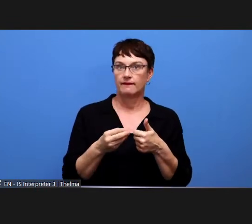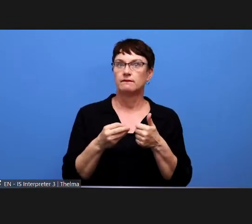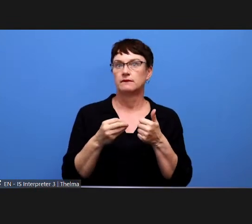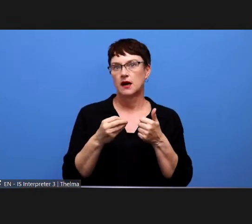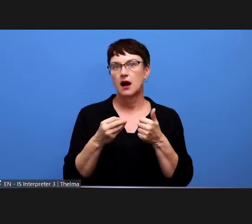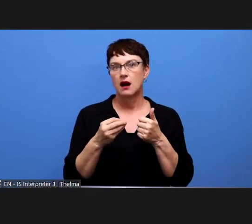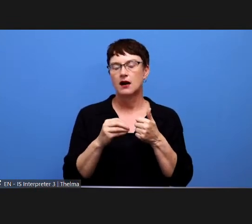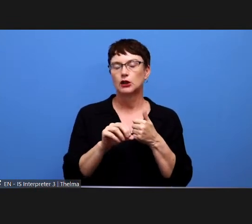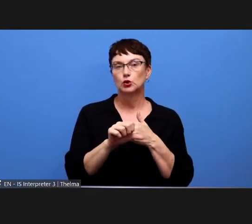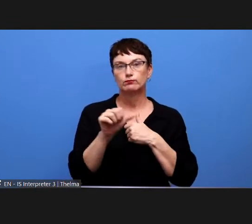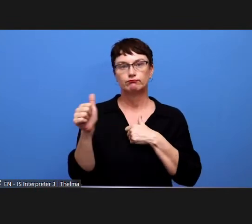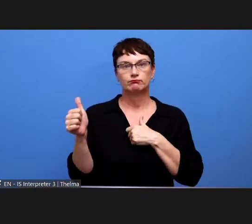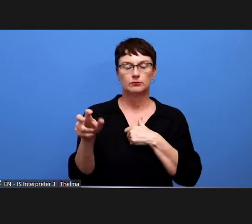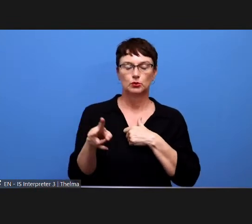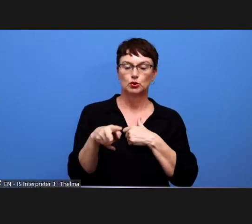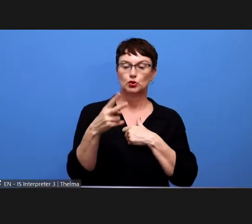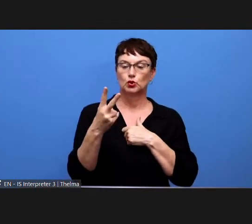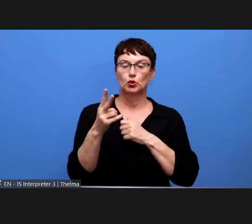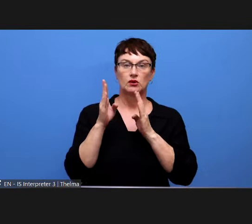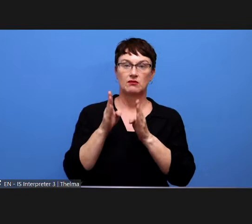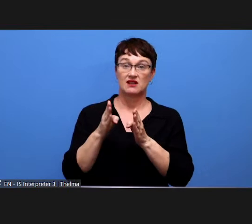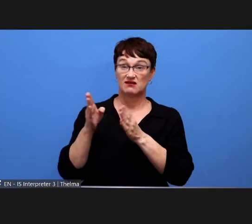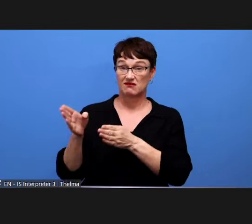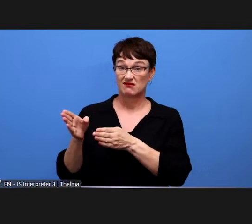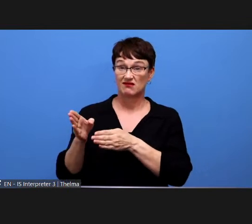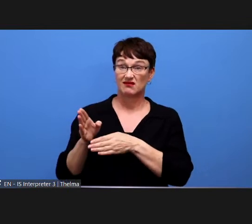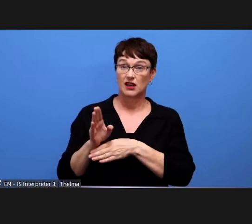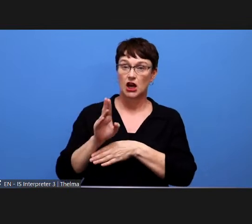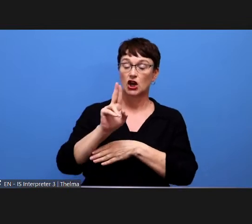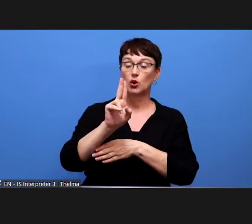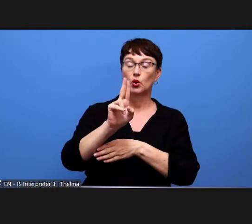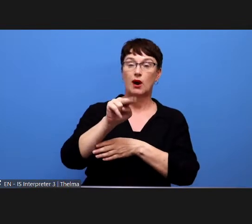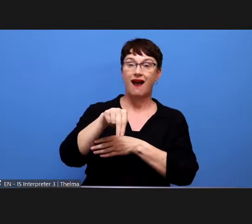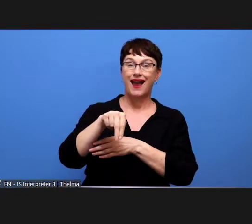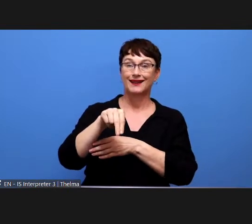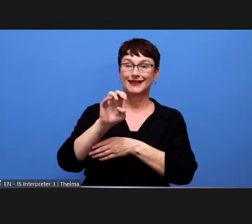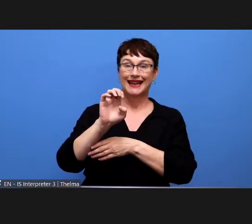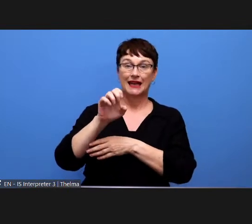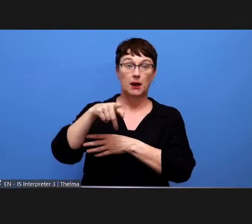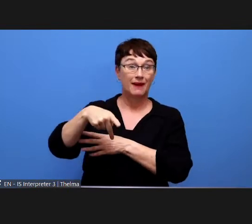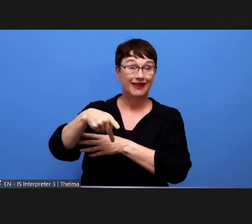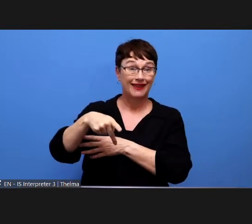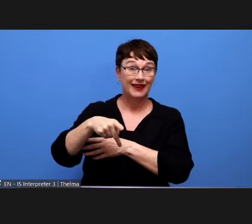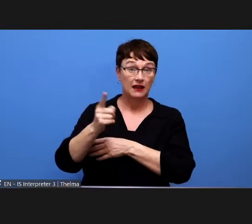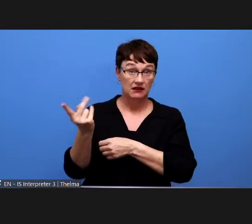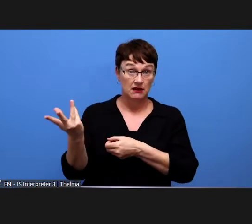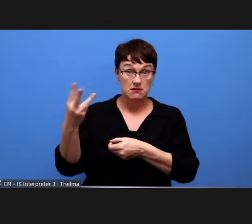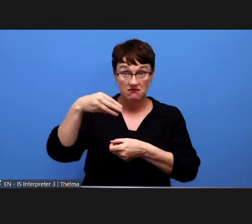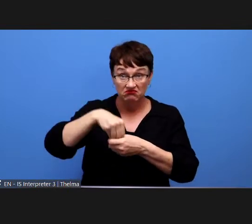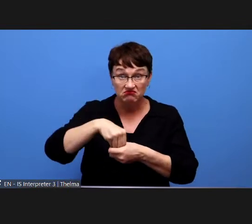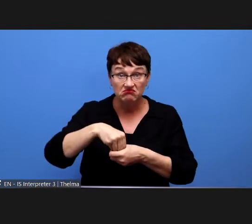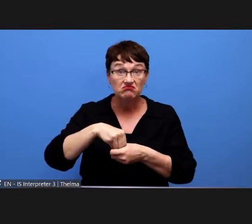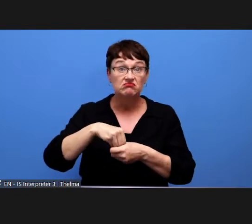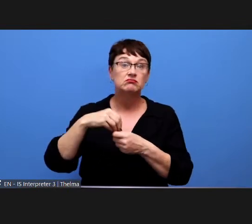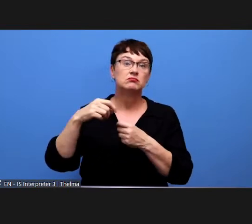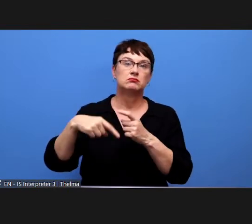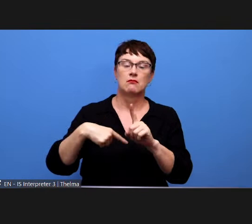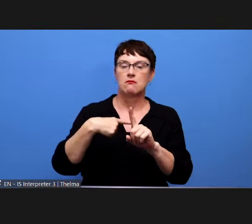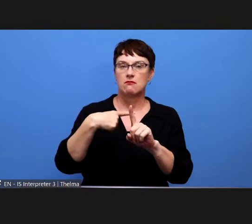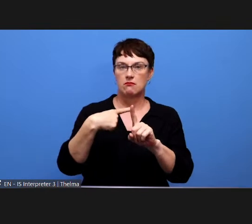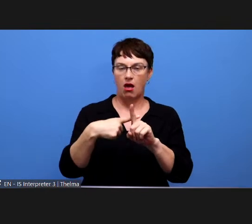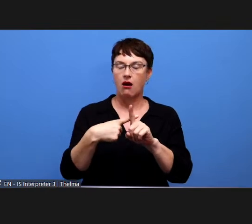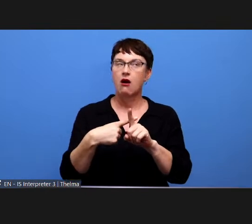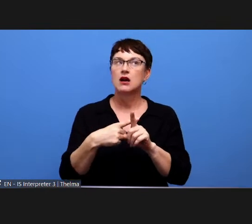Thomas Playmaker, making an intervention. We have from a gender perspective,